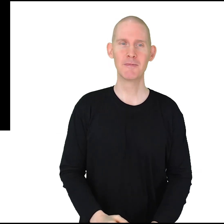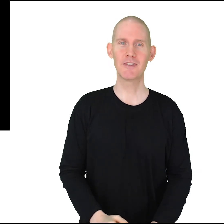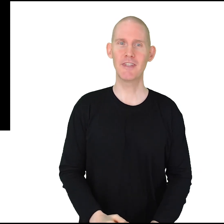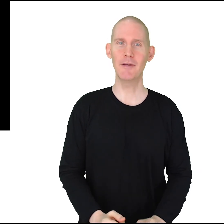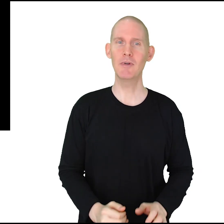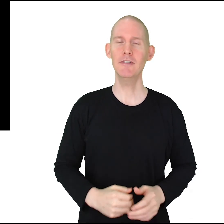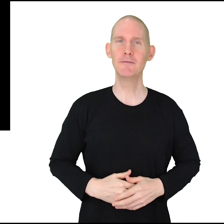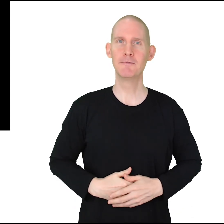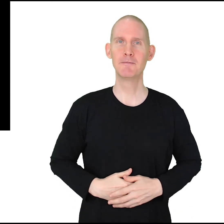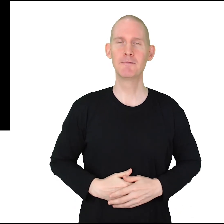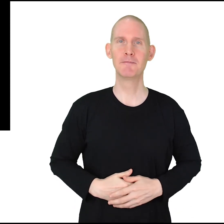Statement.